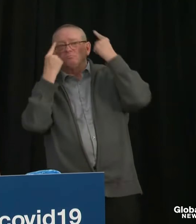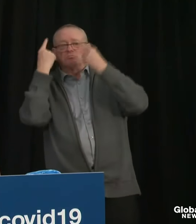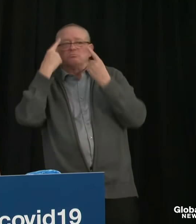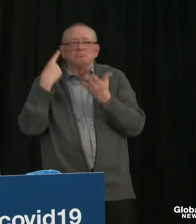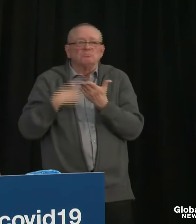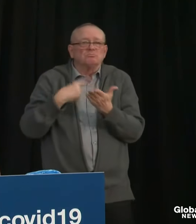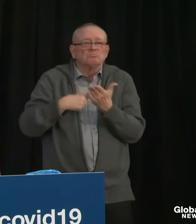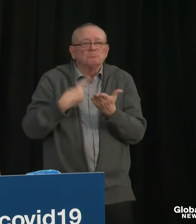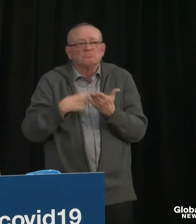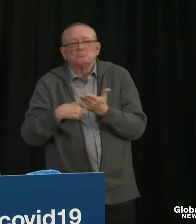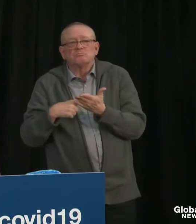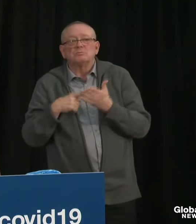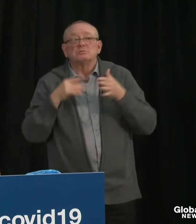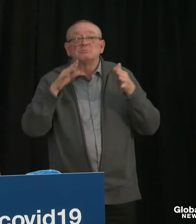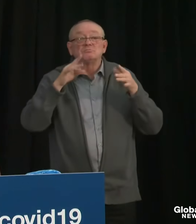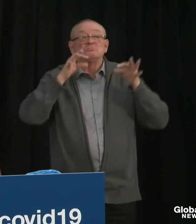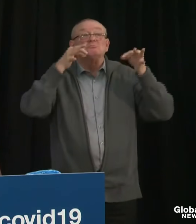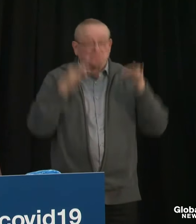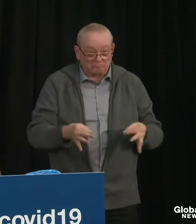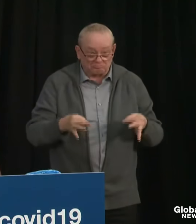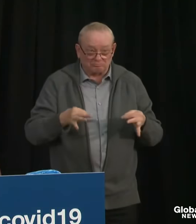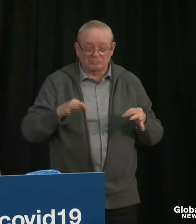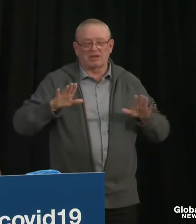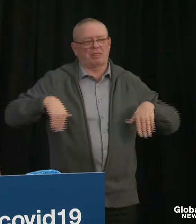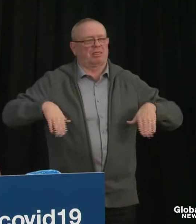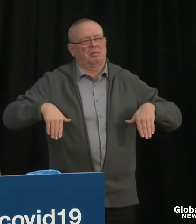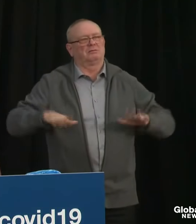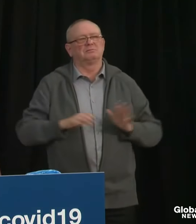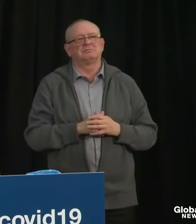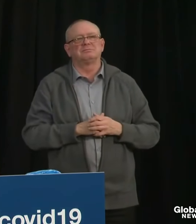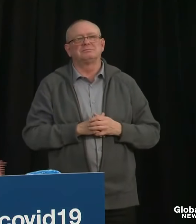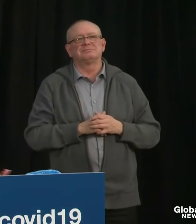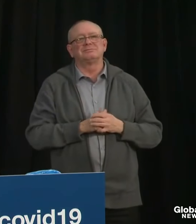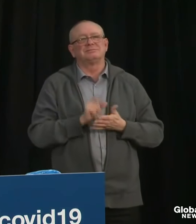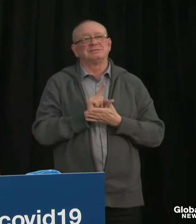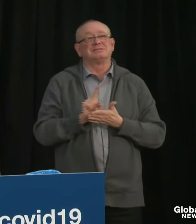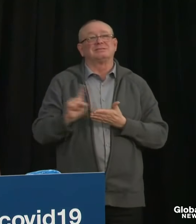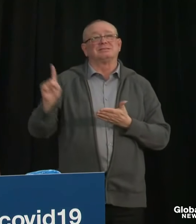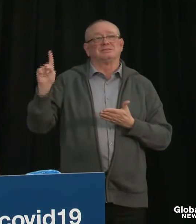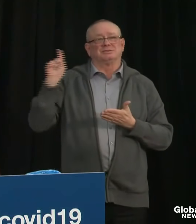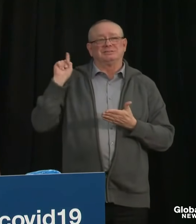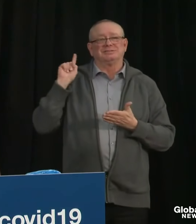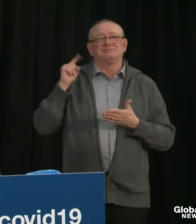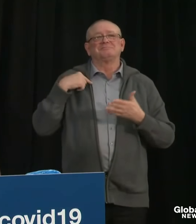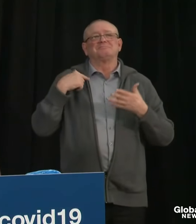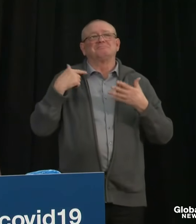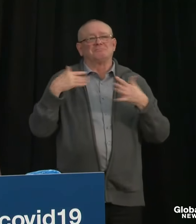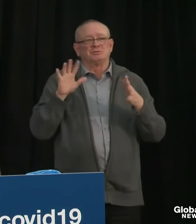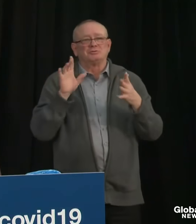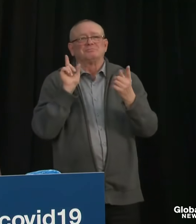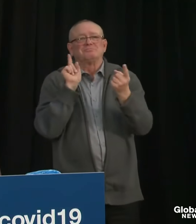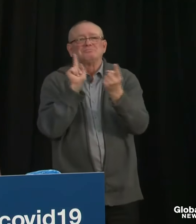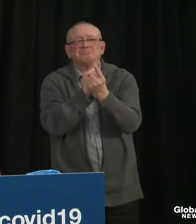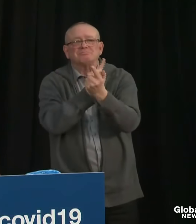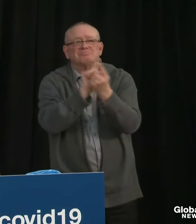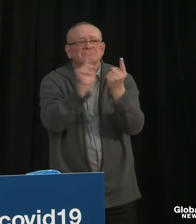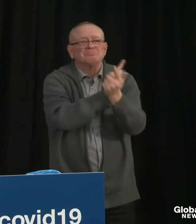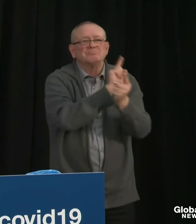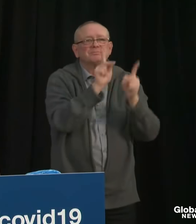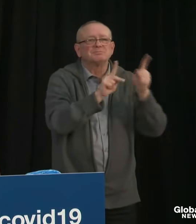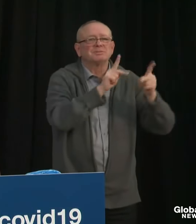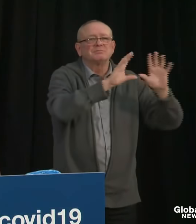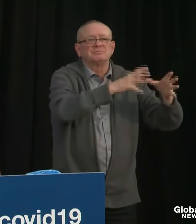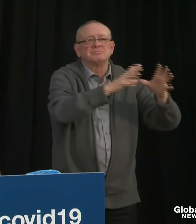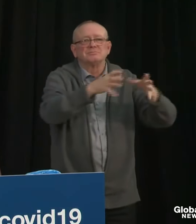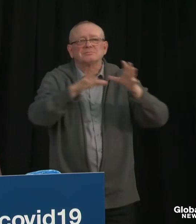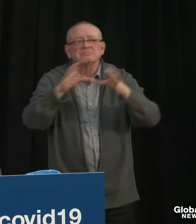last week with representatives with people from my team, as well as representatives from Justice and Solicitor General, to talk through